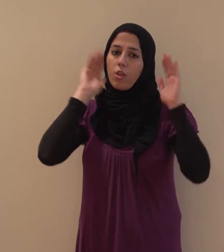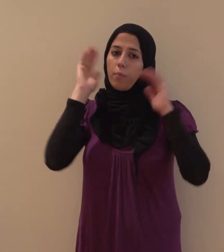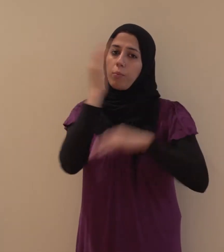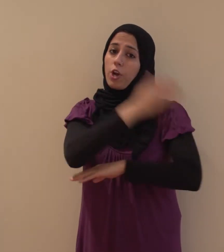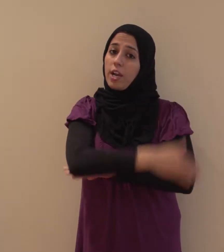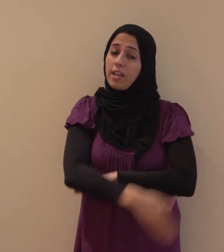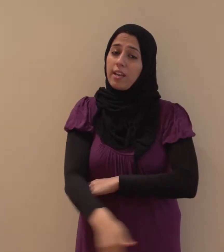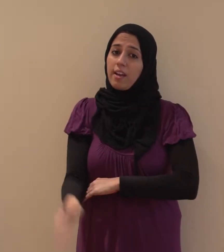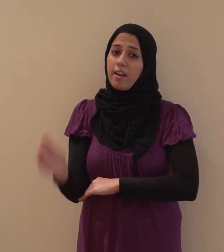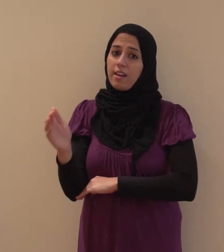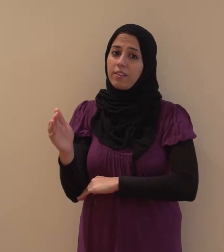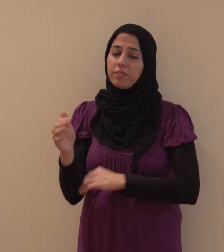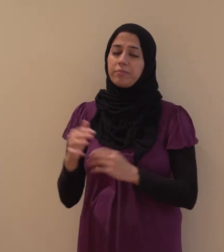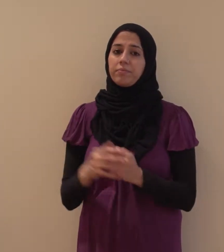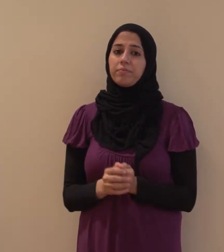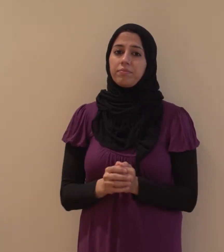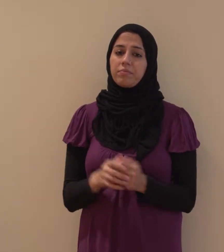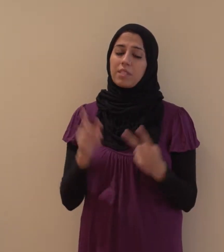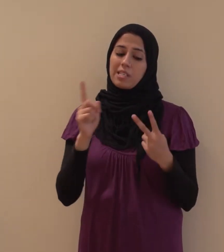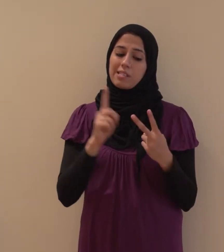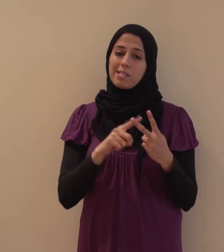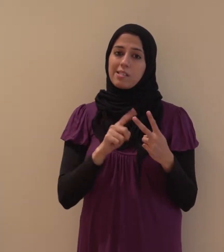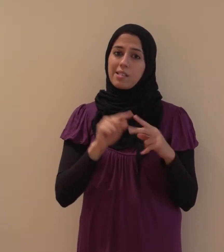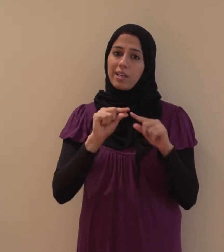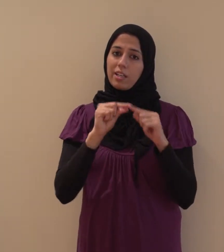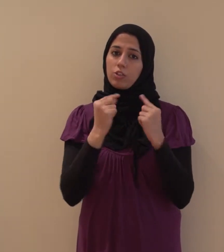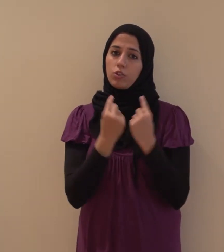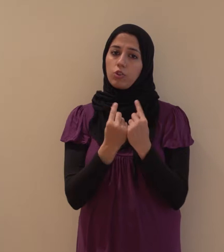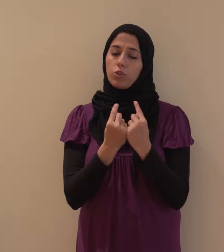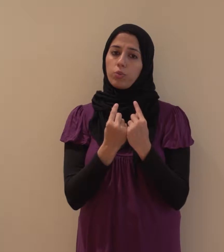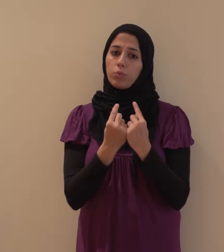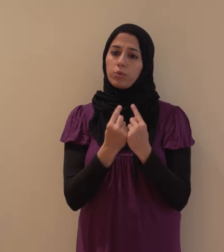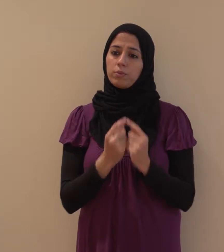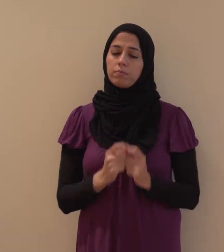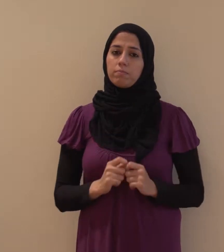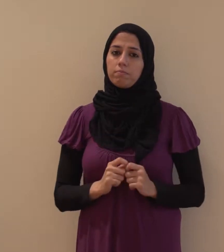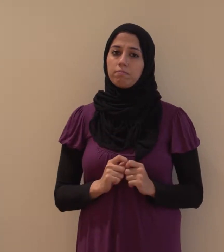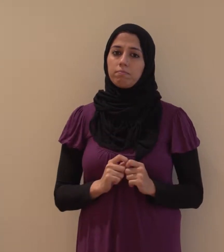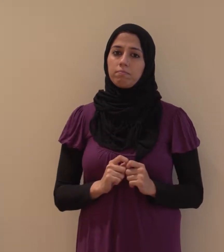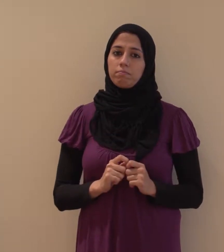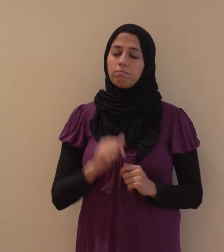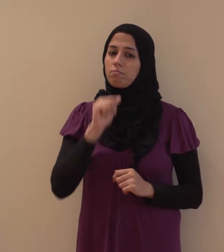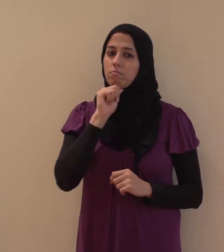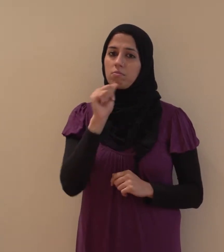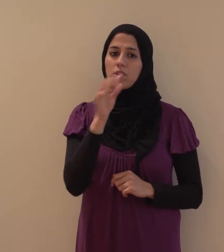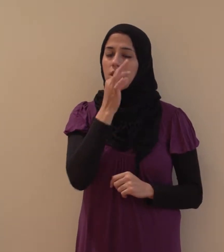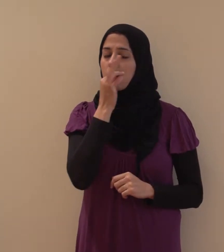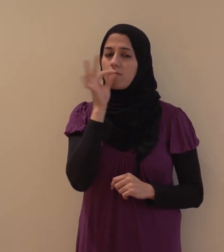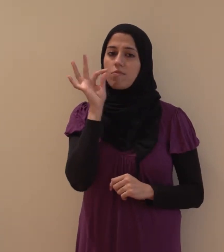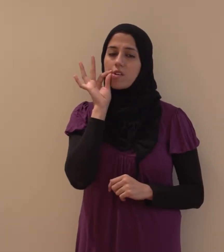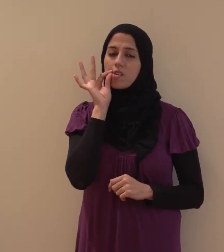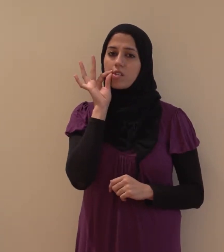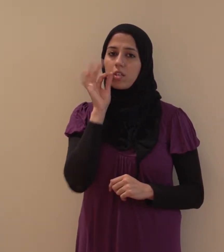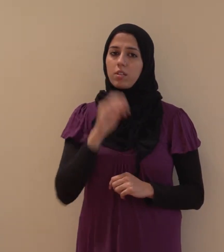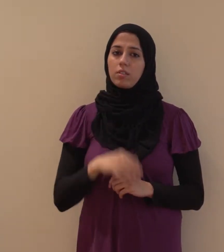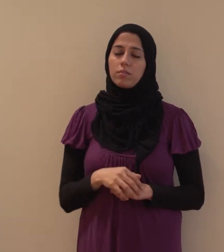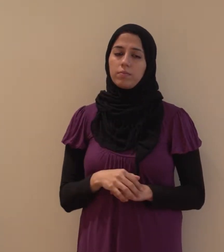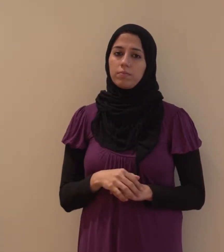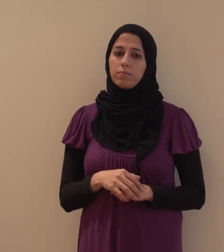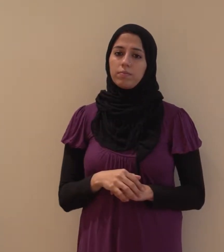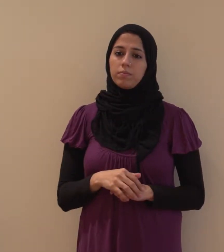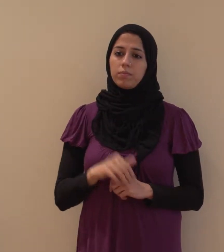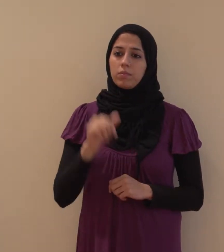group of people, that you will find them absent. You won't find them observing a fast. You